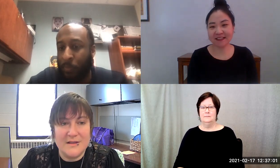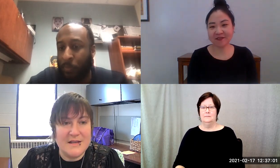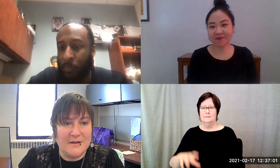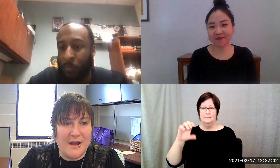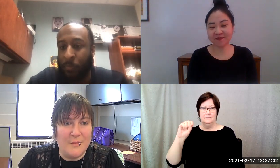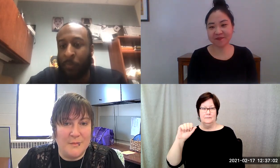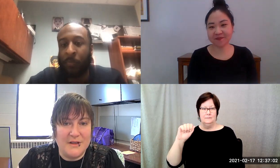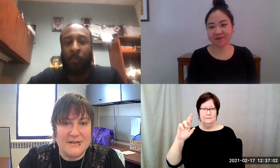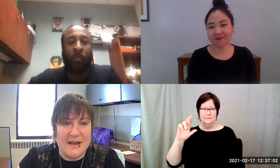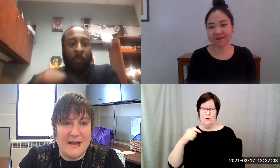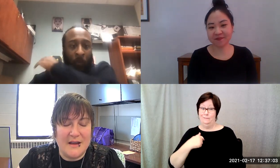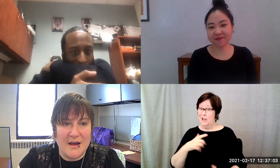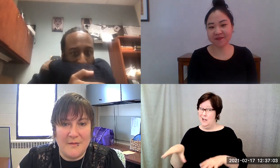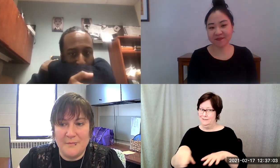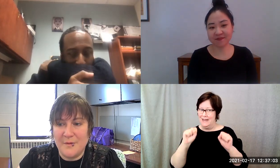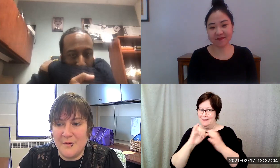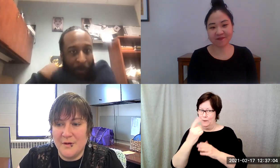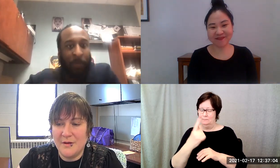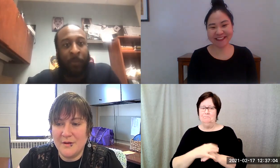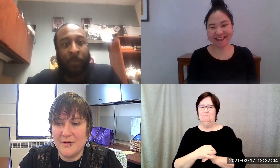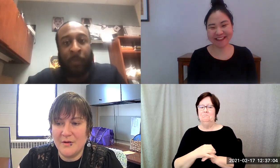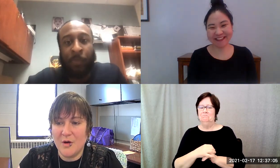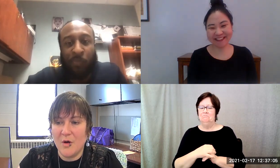Well, I'll tackle that one, because